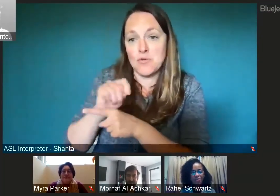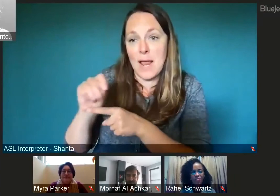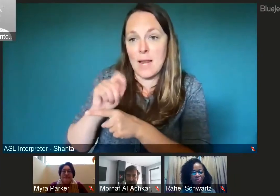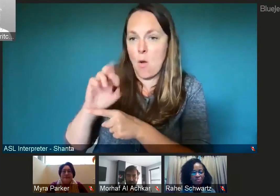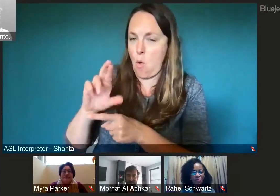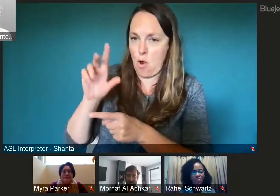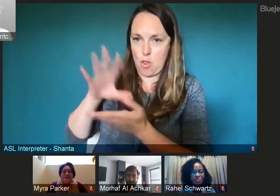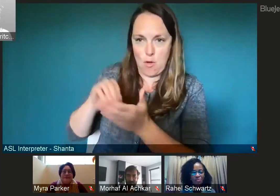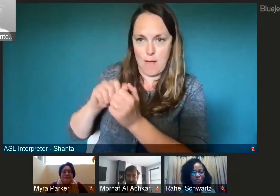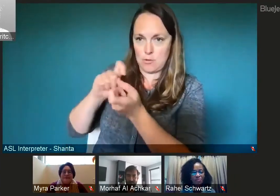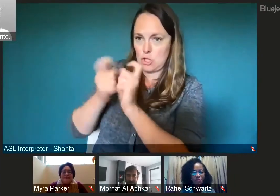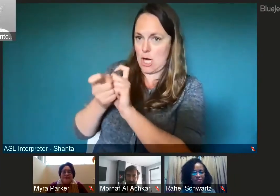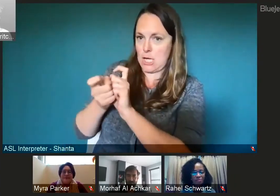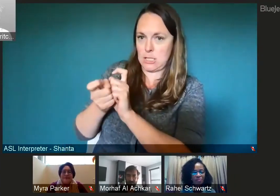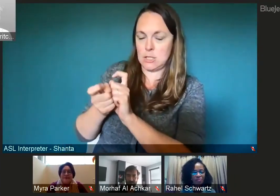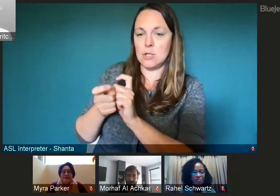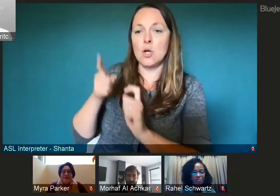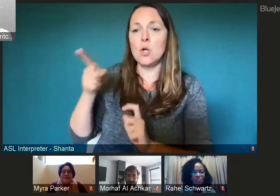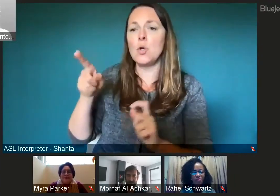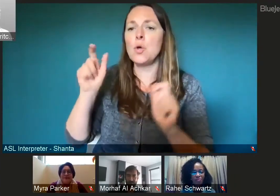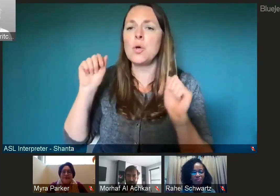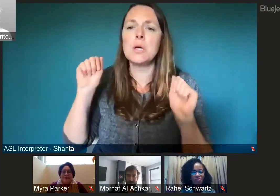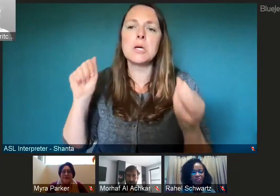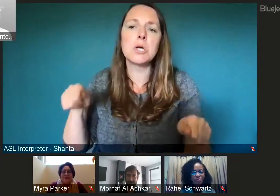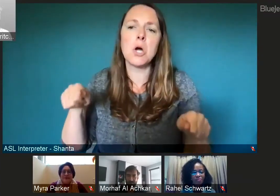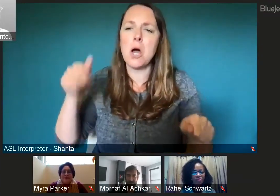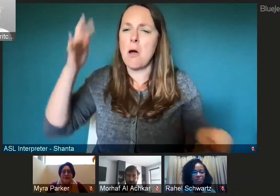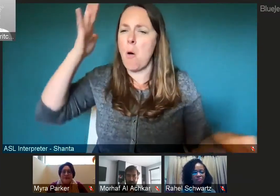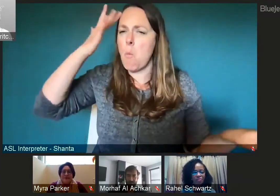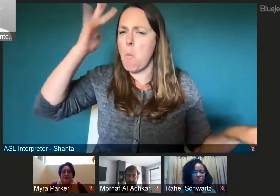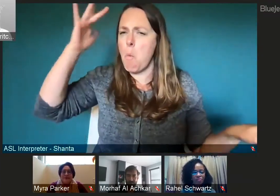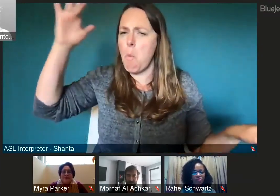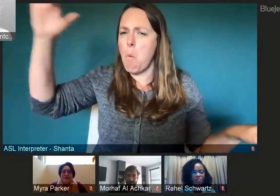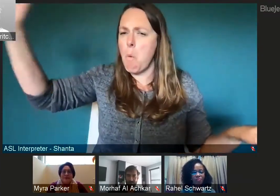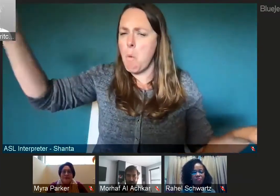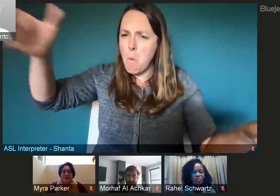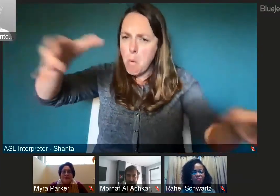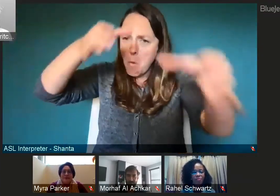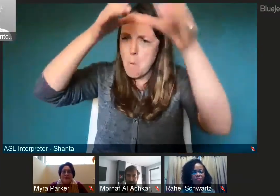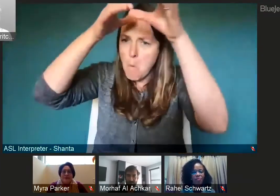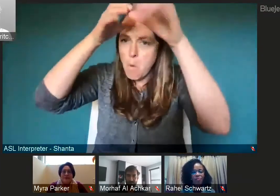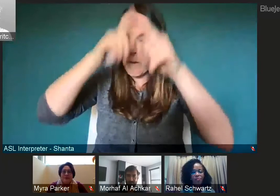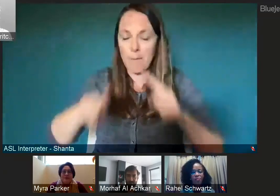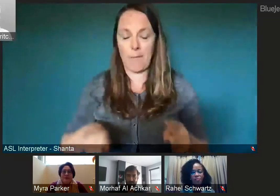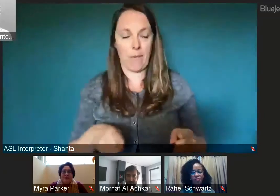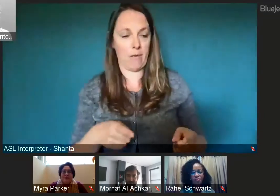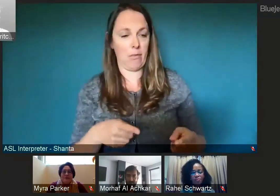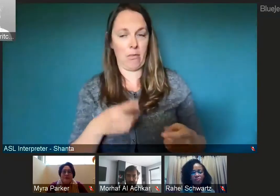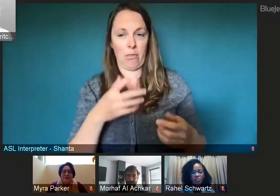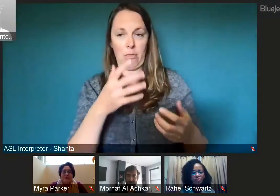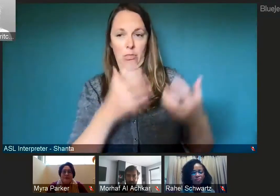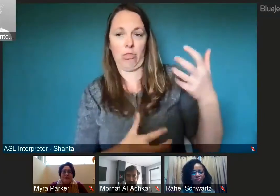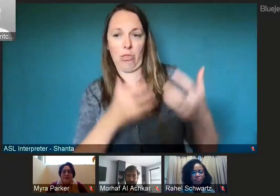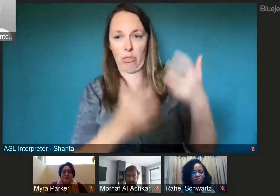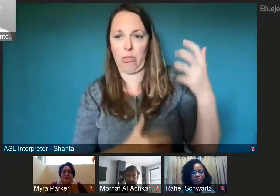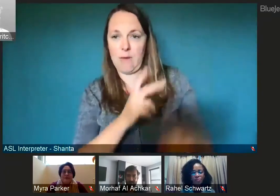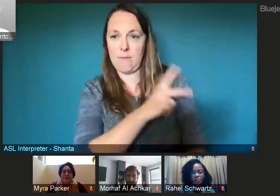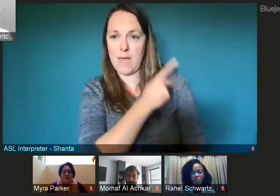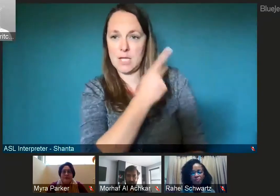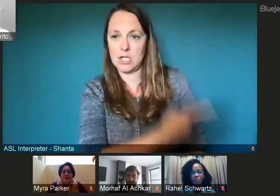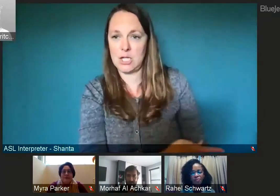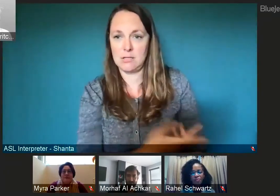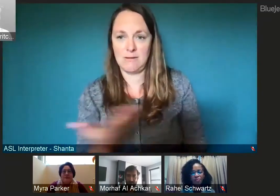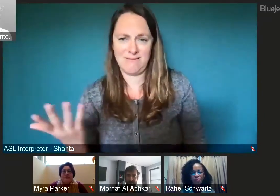because you can be the smartest doctor in the world, but if you don't know how to deal with your patients, I've watched